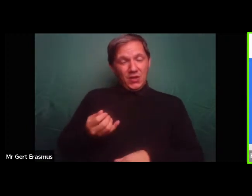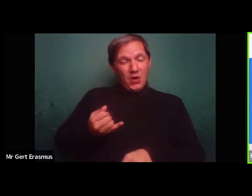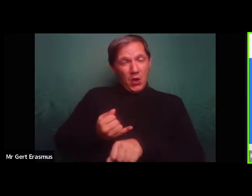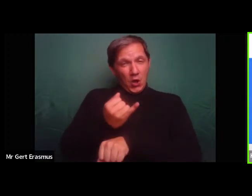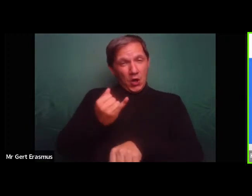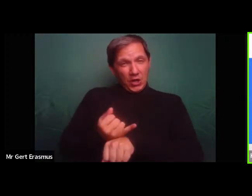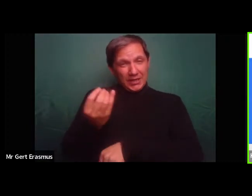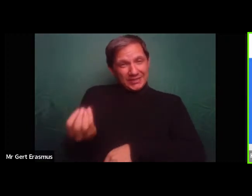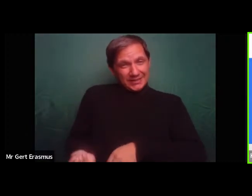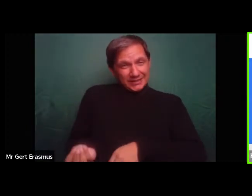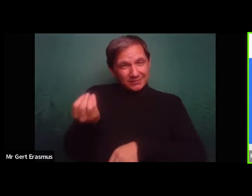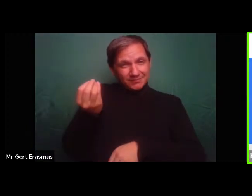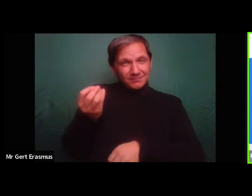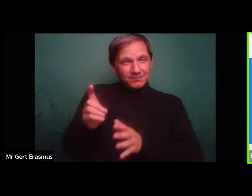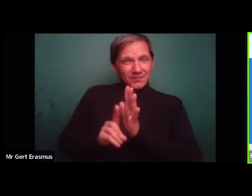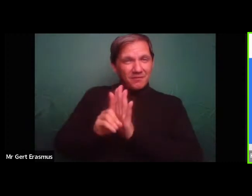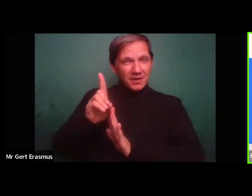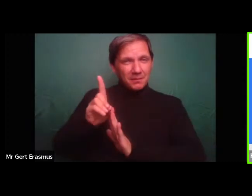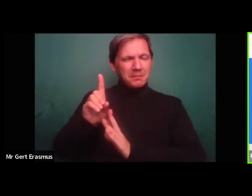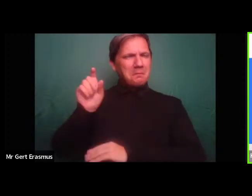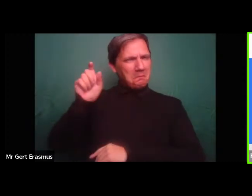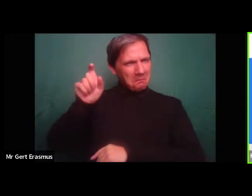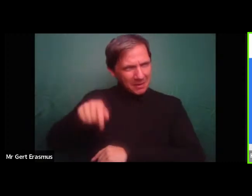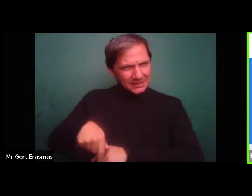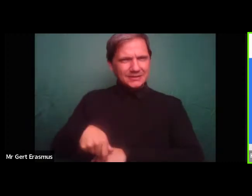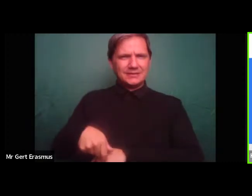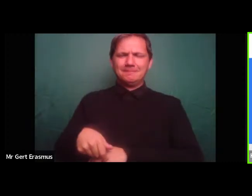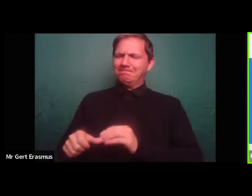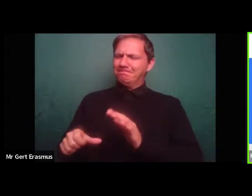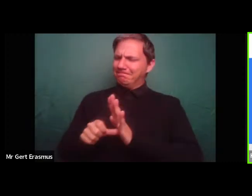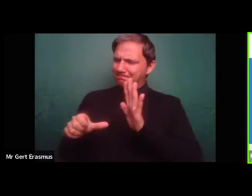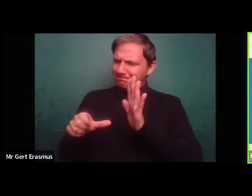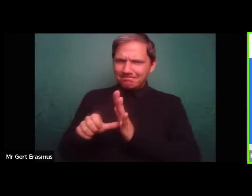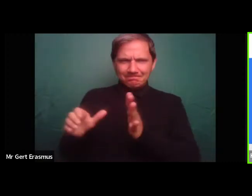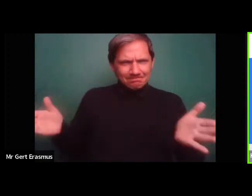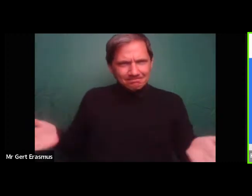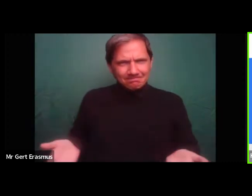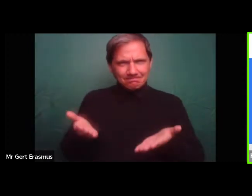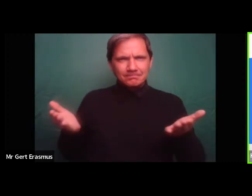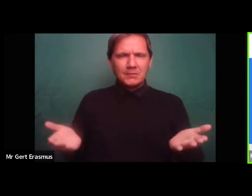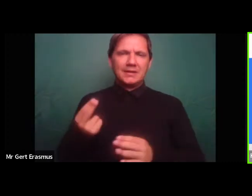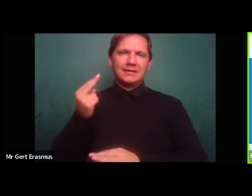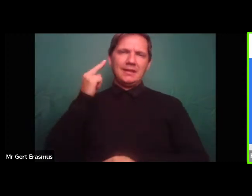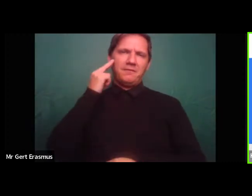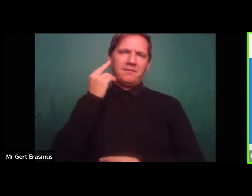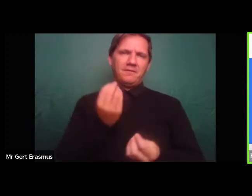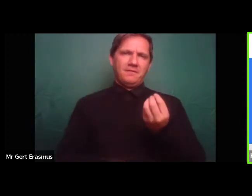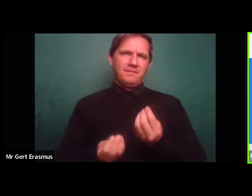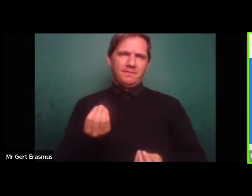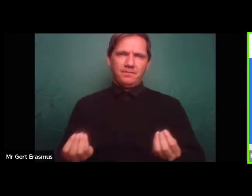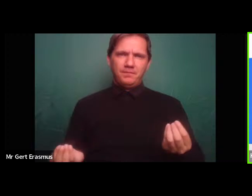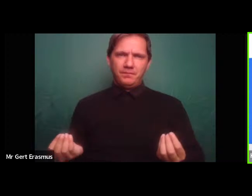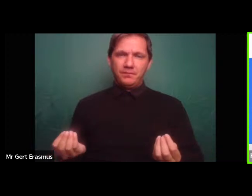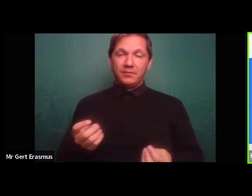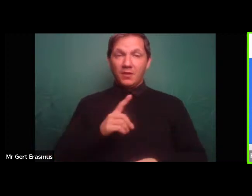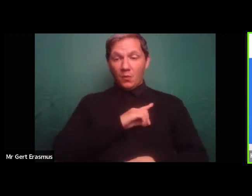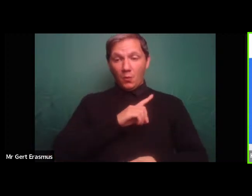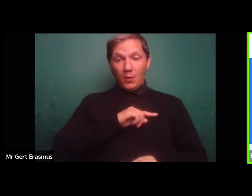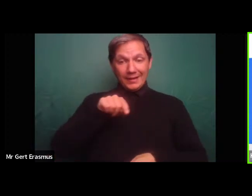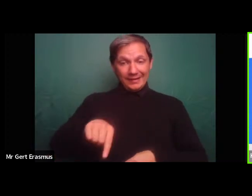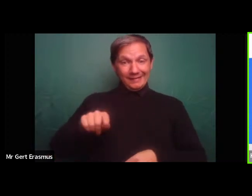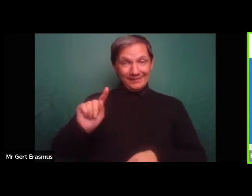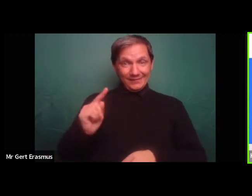is of utmost importance, because that's potentially the first and only place they will be able to